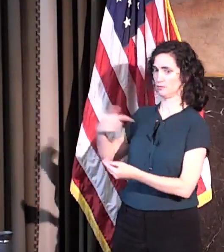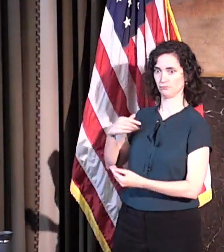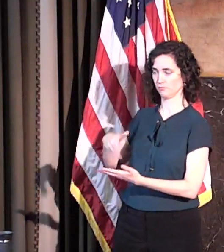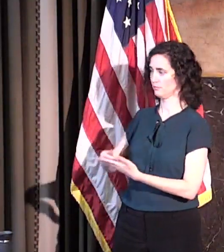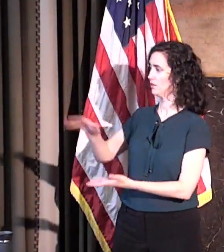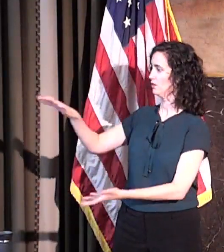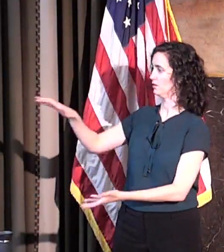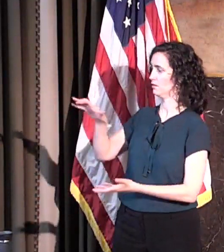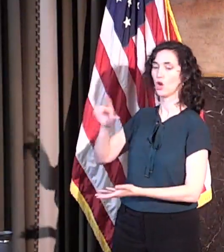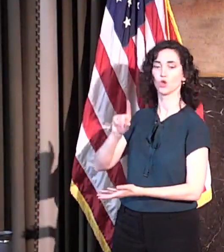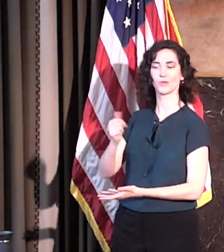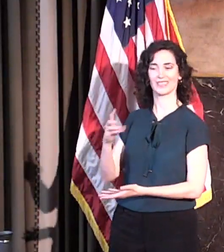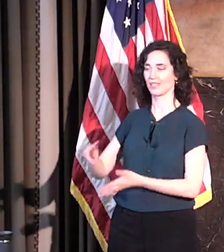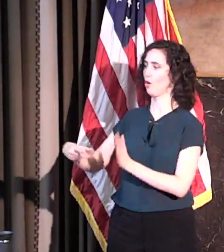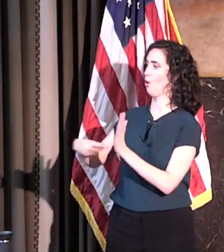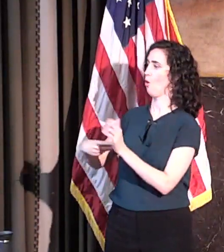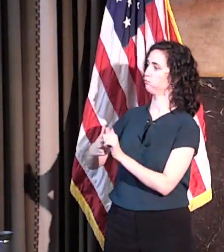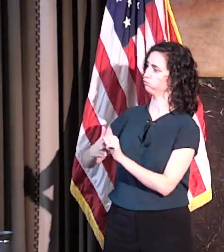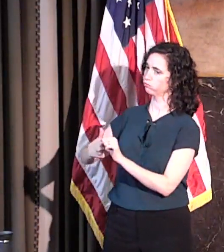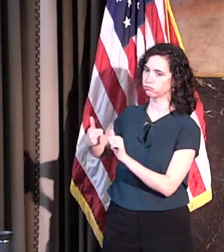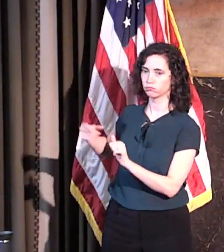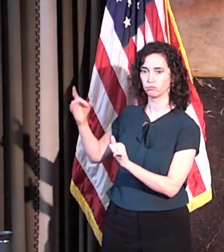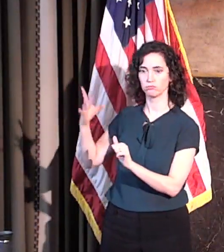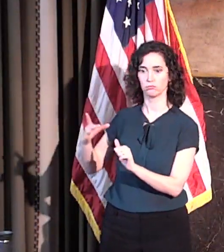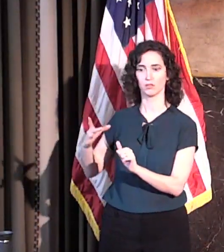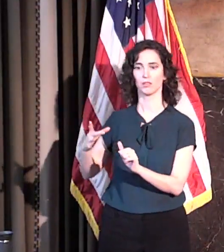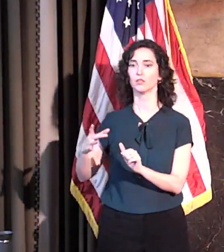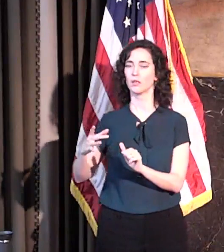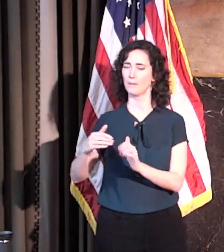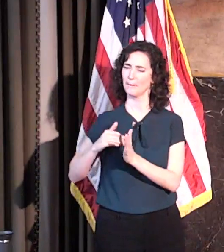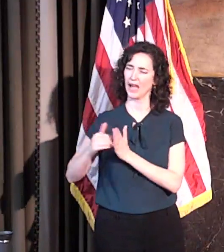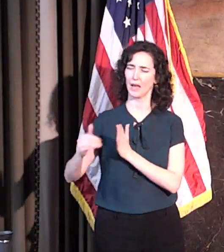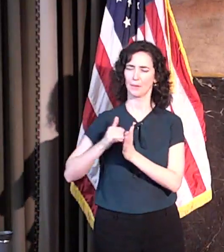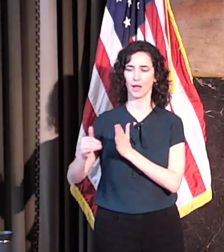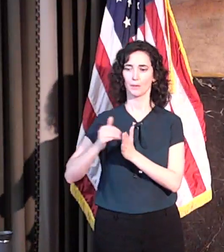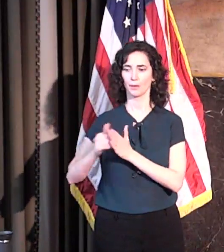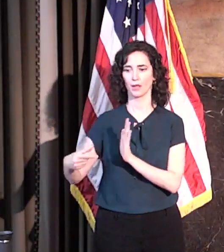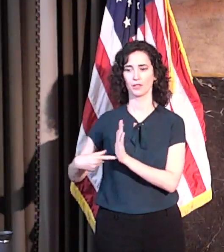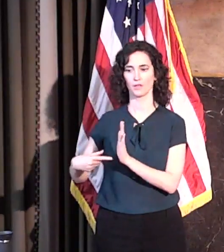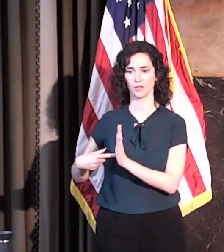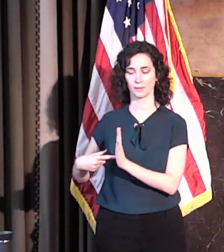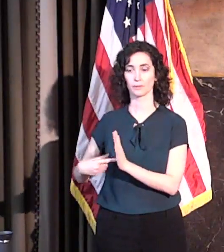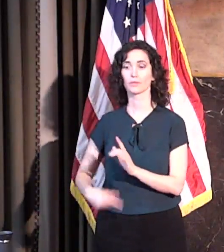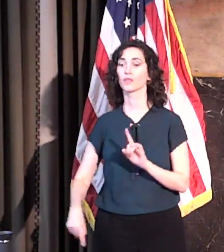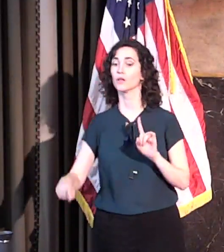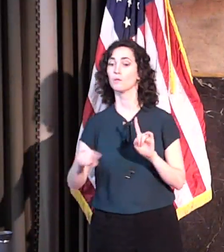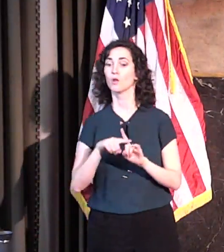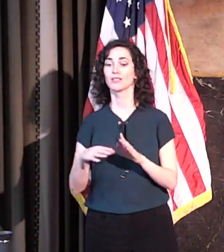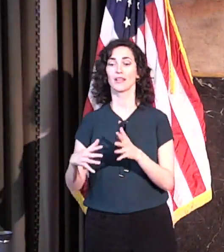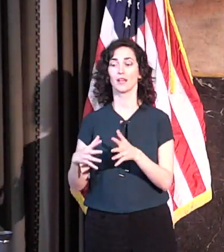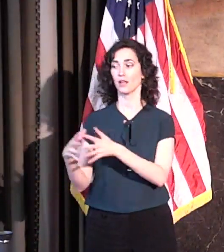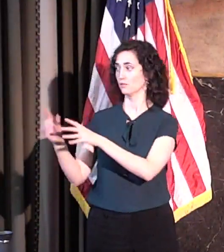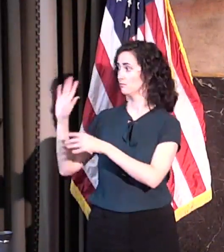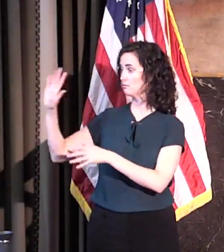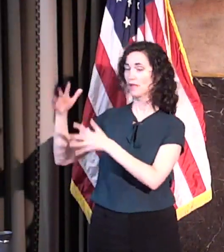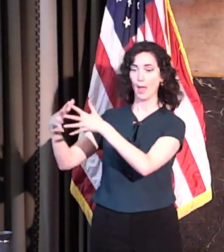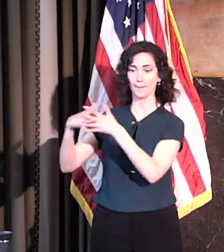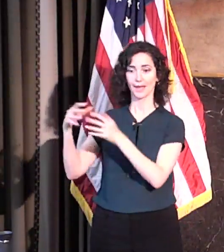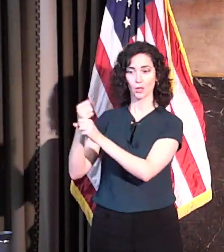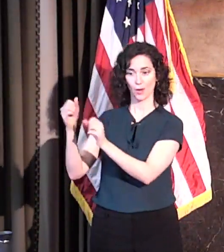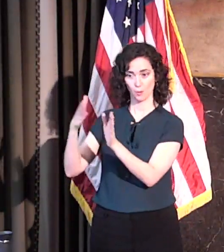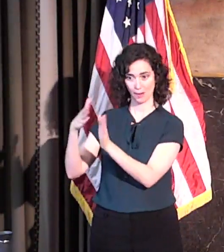in 2016 with a $2 billion budget deficit. And on top of that, the American Rescue Plan has provision in it